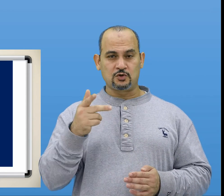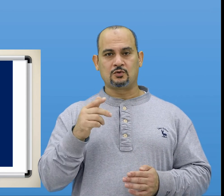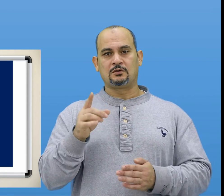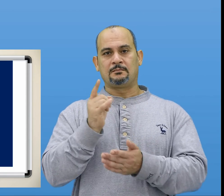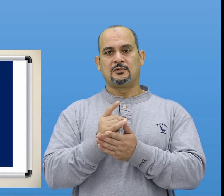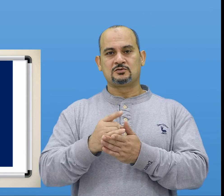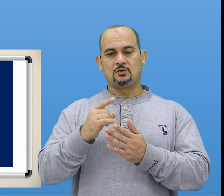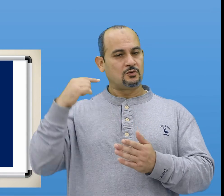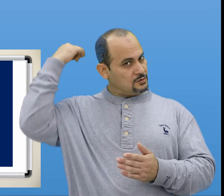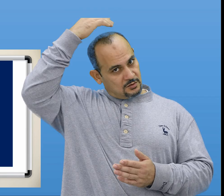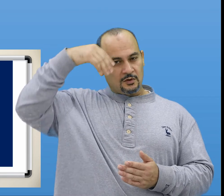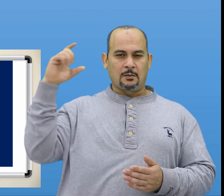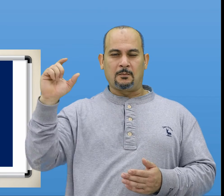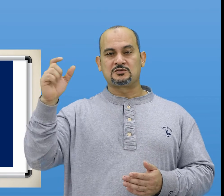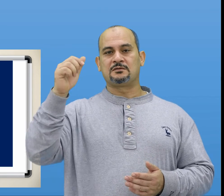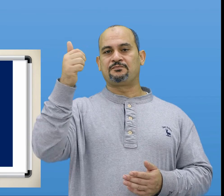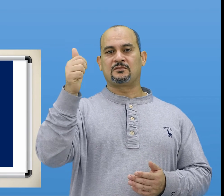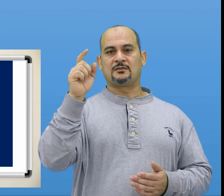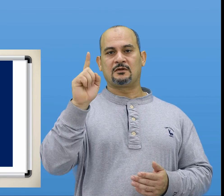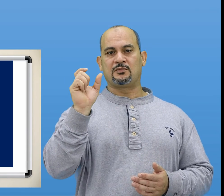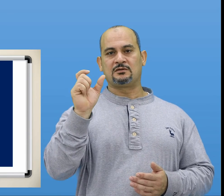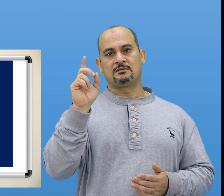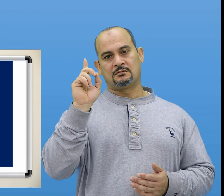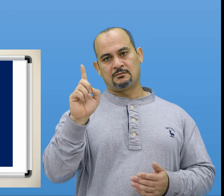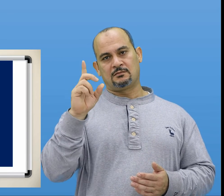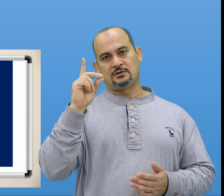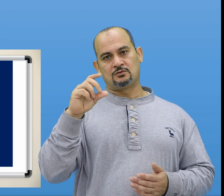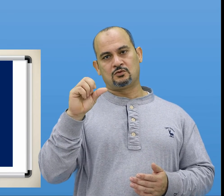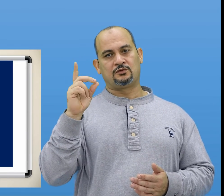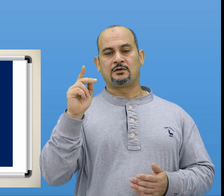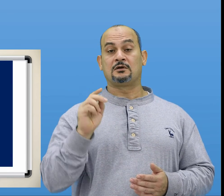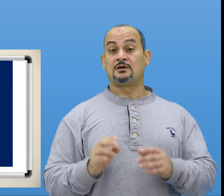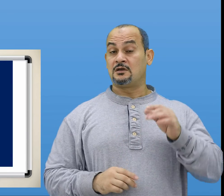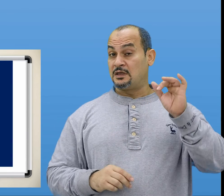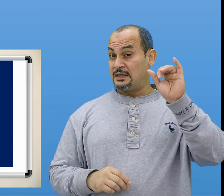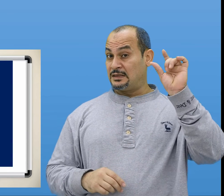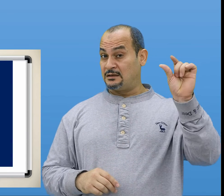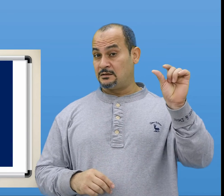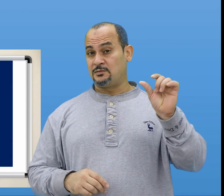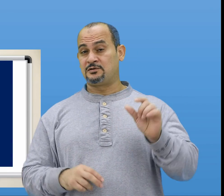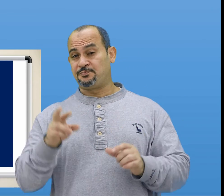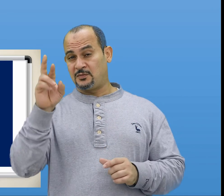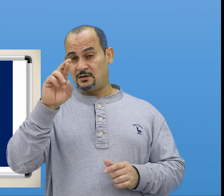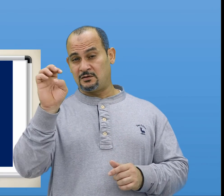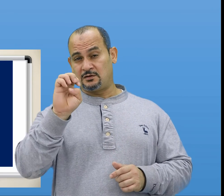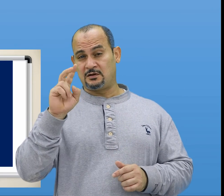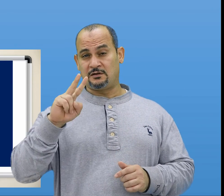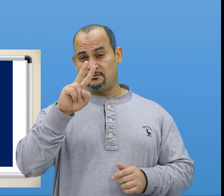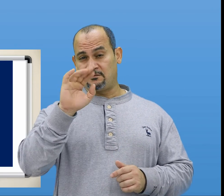of cultural event in Kuwait that we gather around every week or every weekend to get together as a family members. The